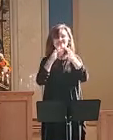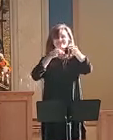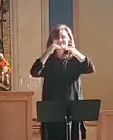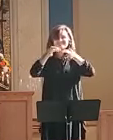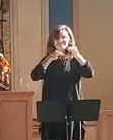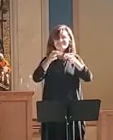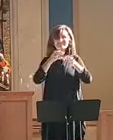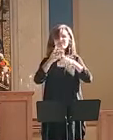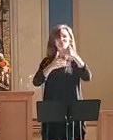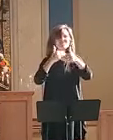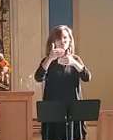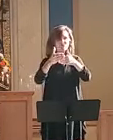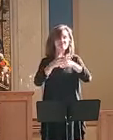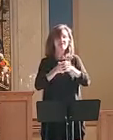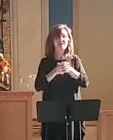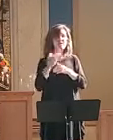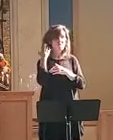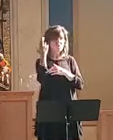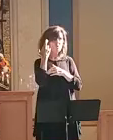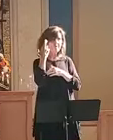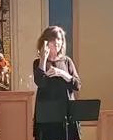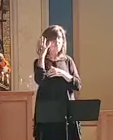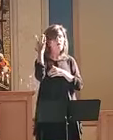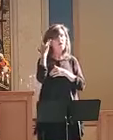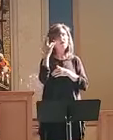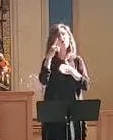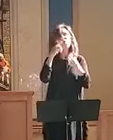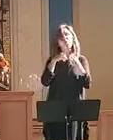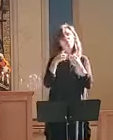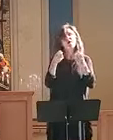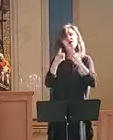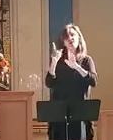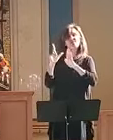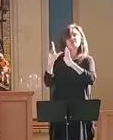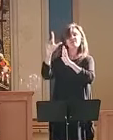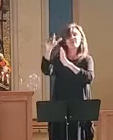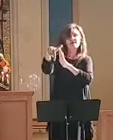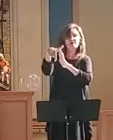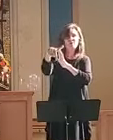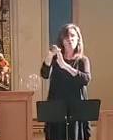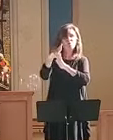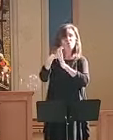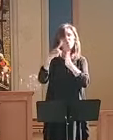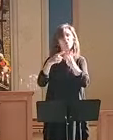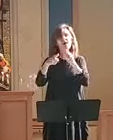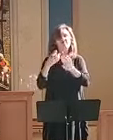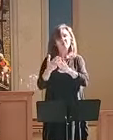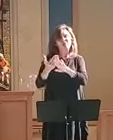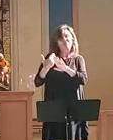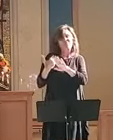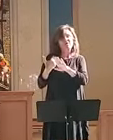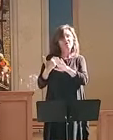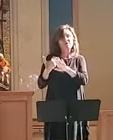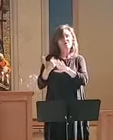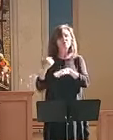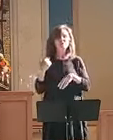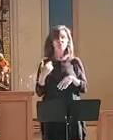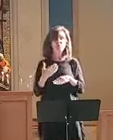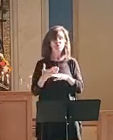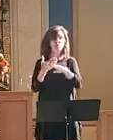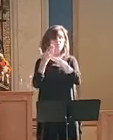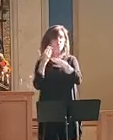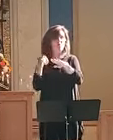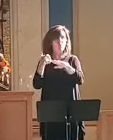the reason for the procedure is for what happens later and what happens before. Realize, before we encounter